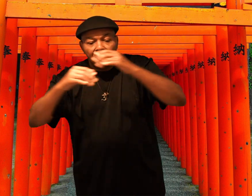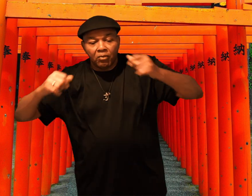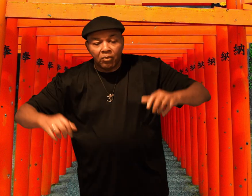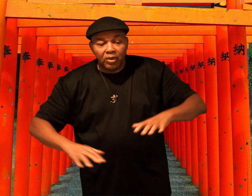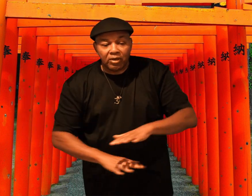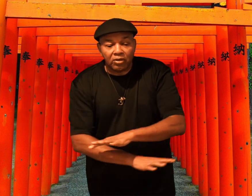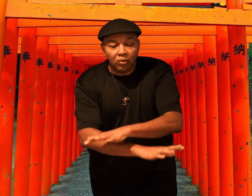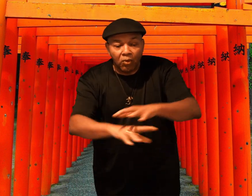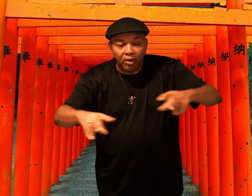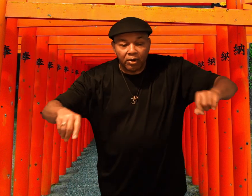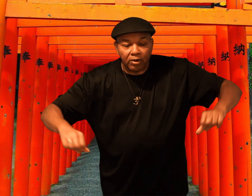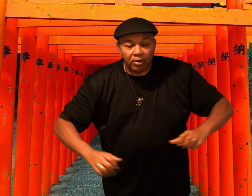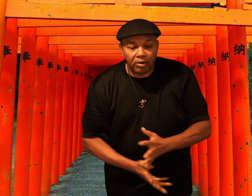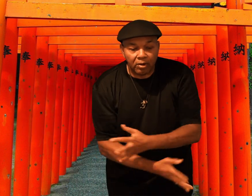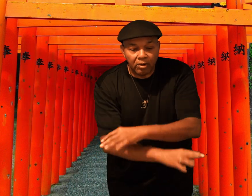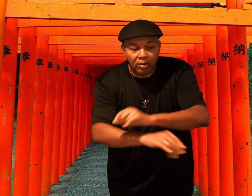We went into the water.